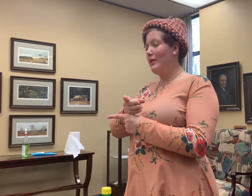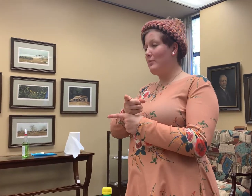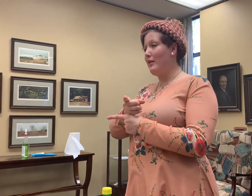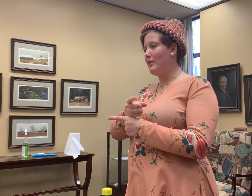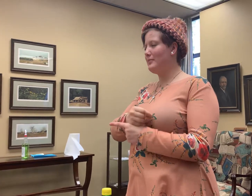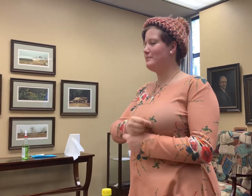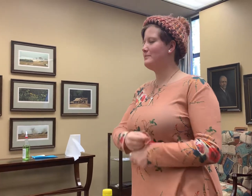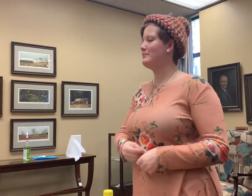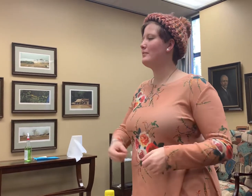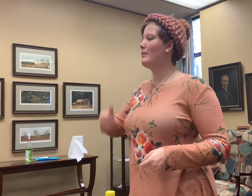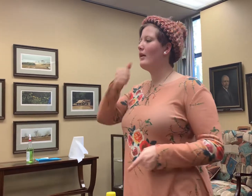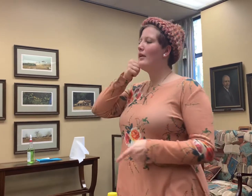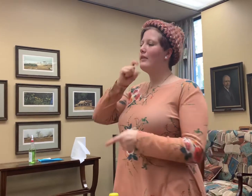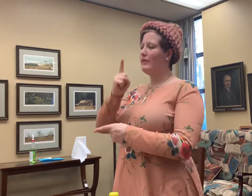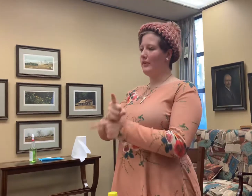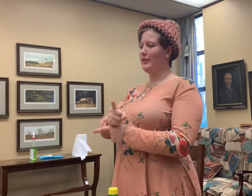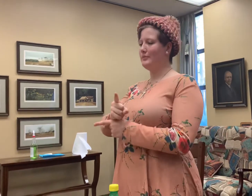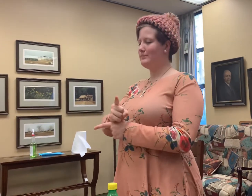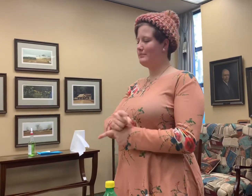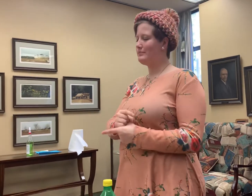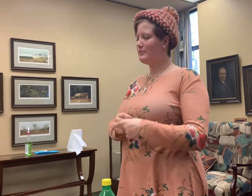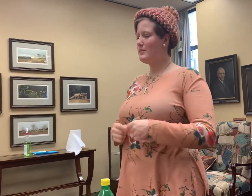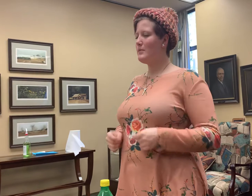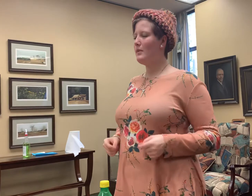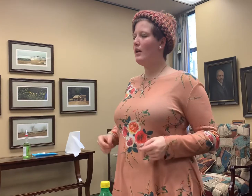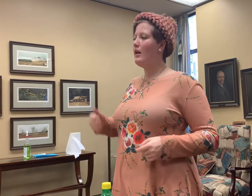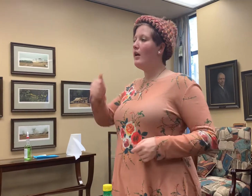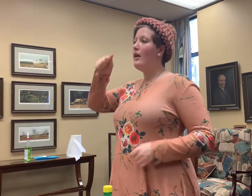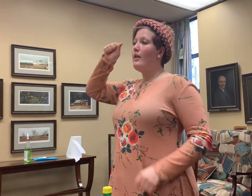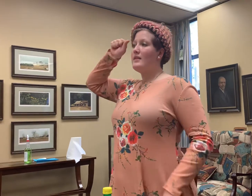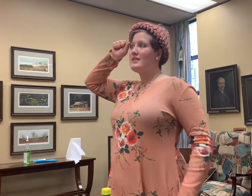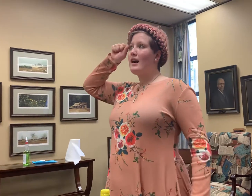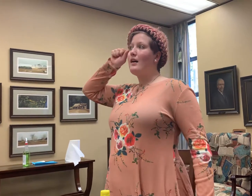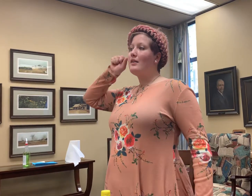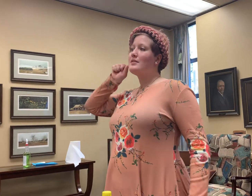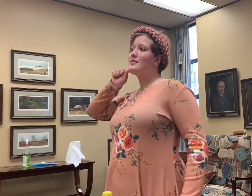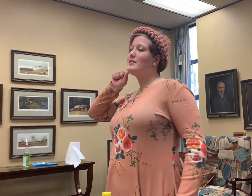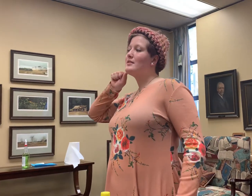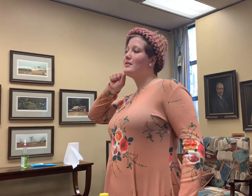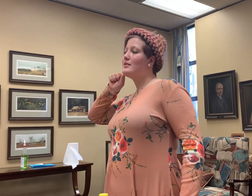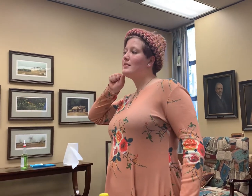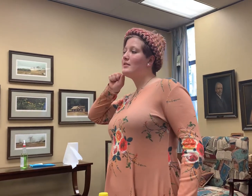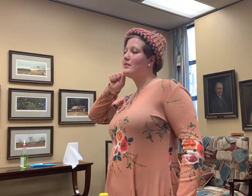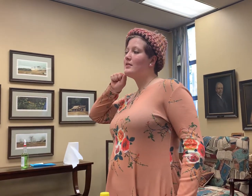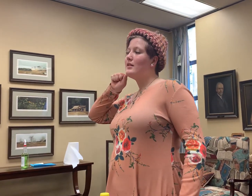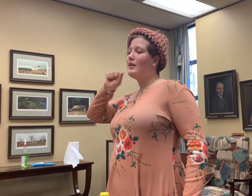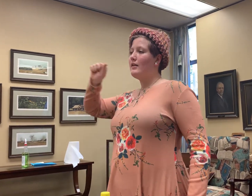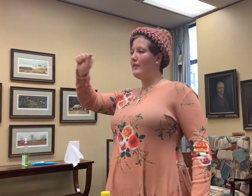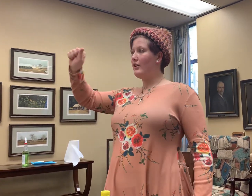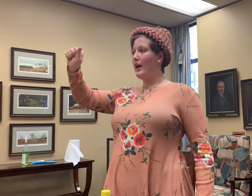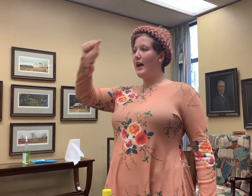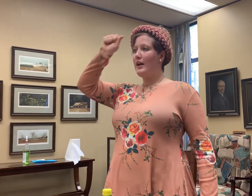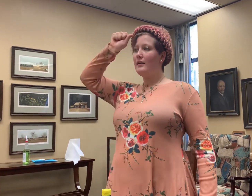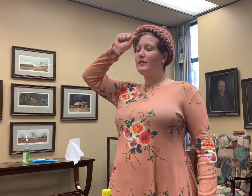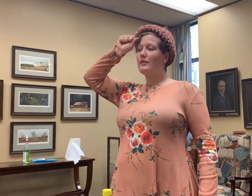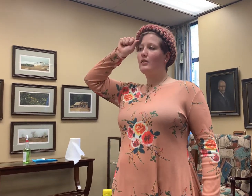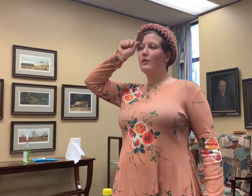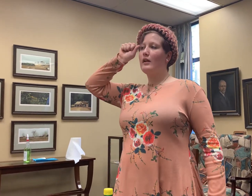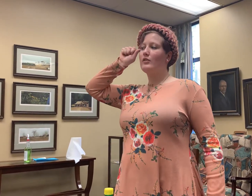parent. Sister. This is aunt. It's letter A, going down your face,